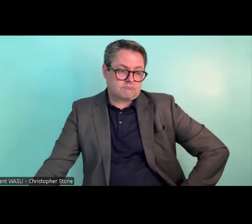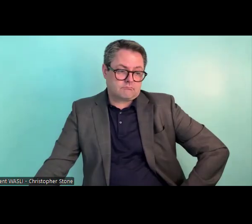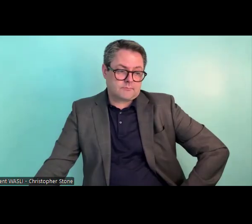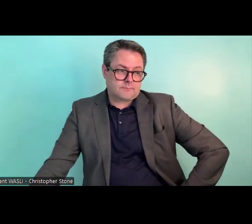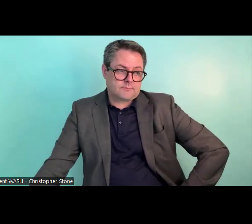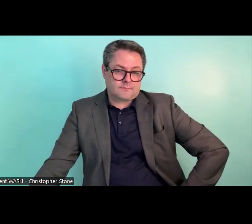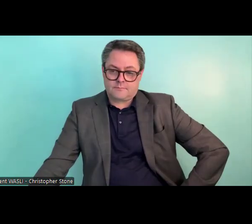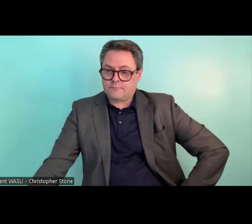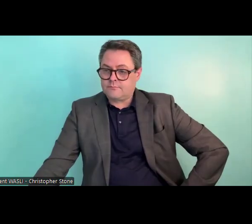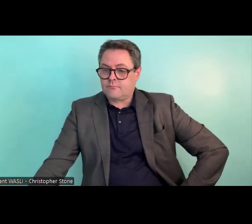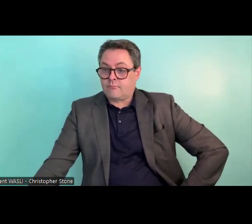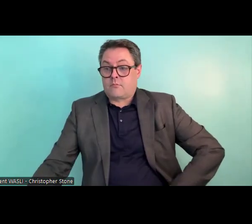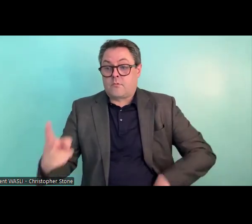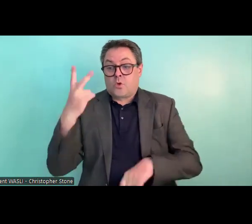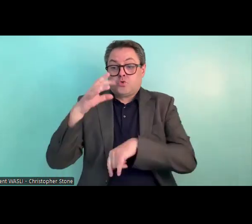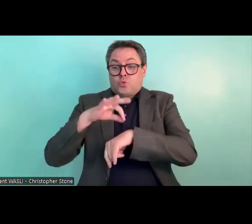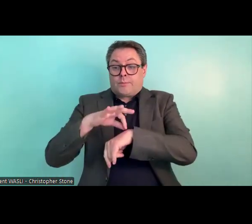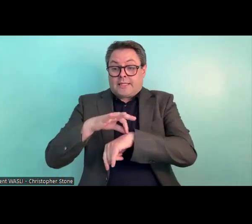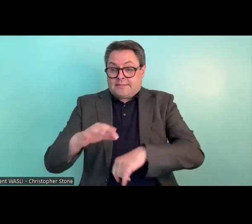June again.